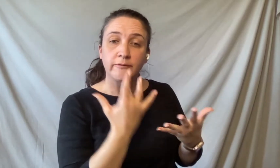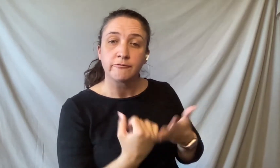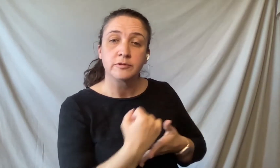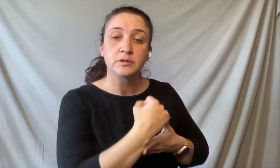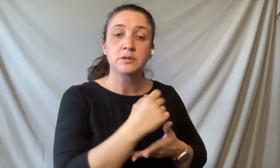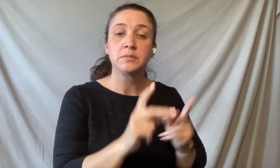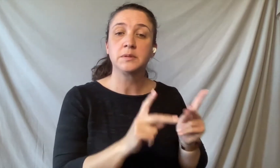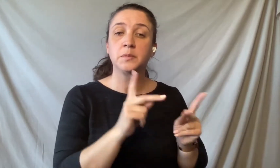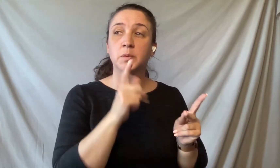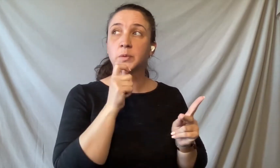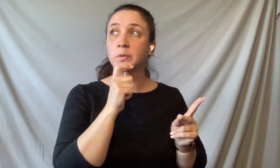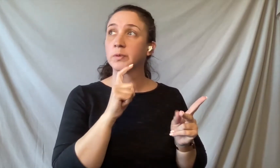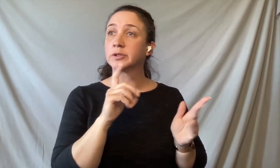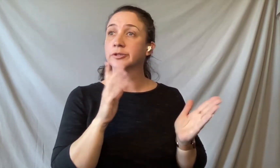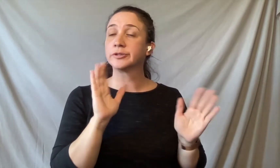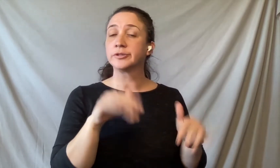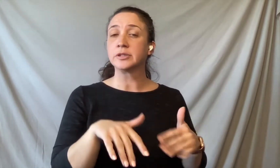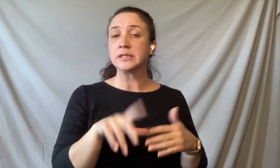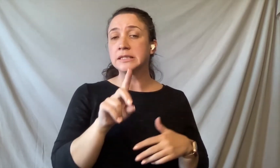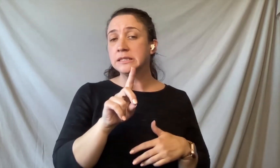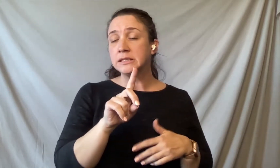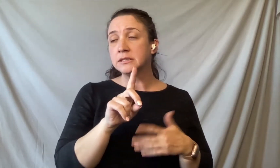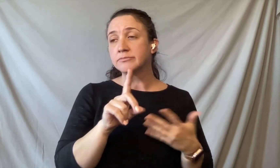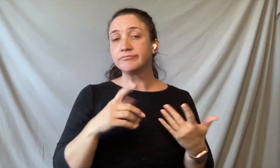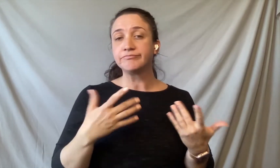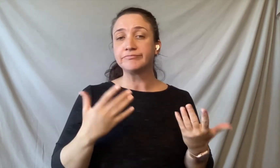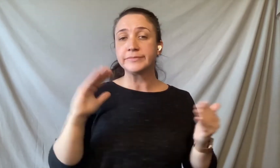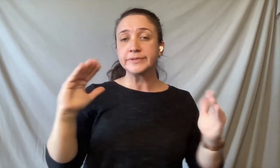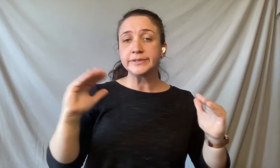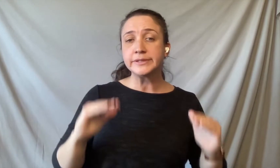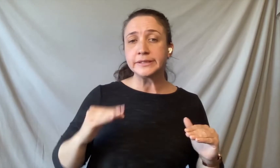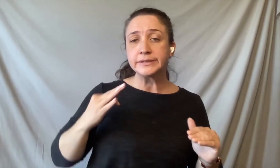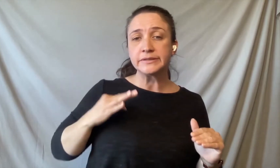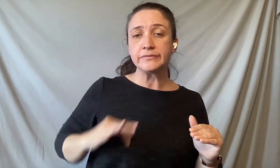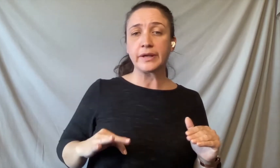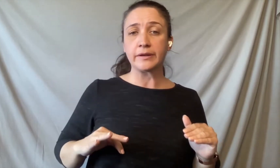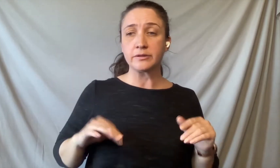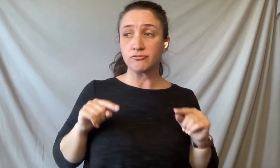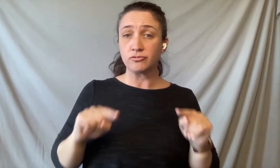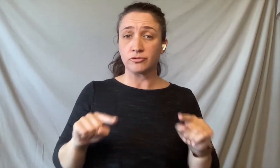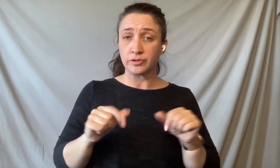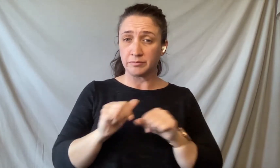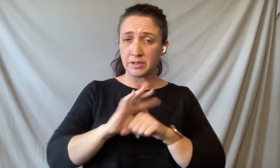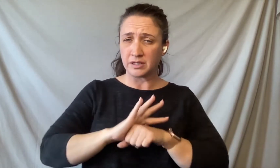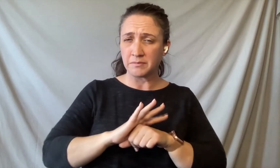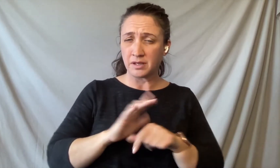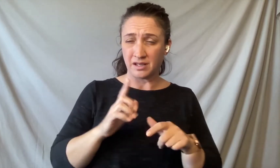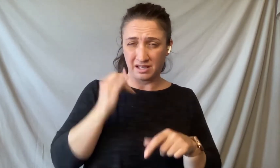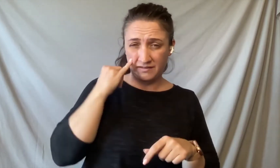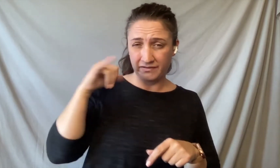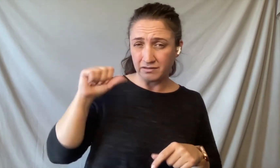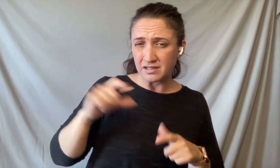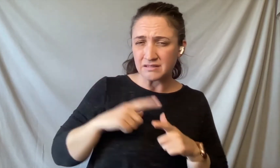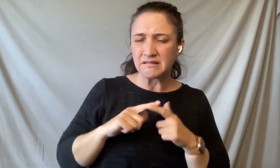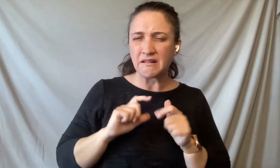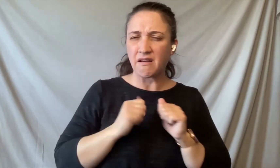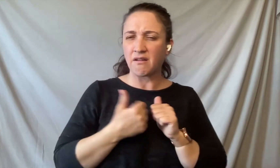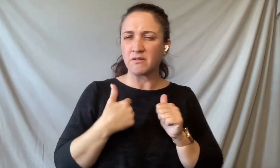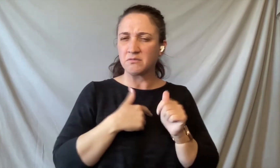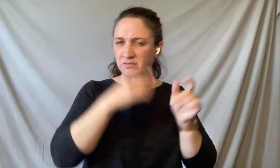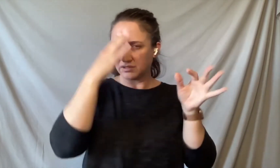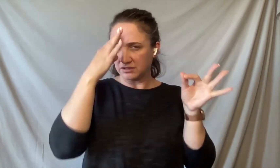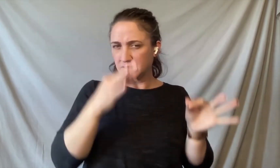less employed or disadvantaged during the pandemic? And if we are, how are we going to do that? And I think this is actually